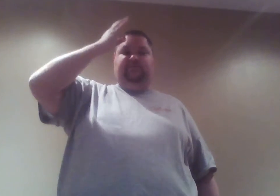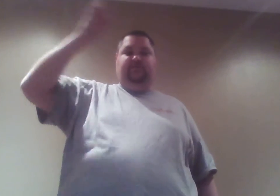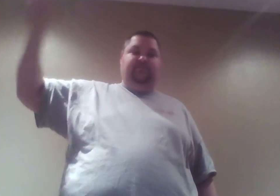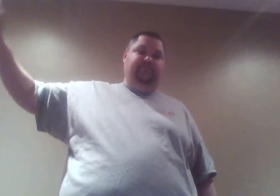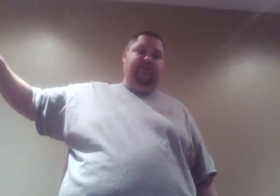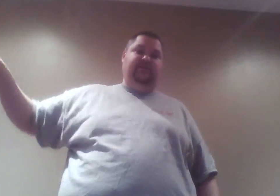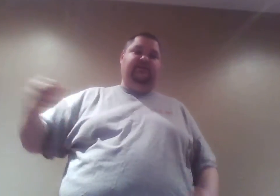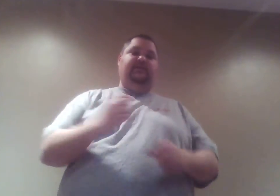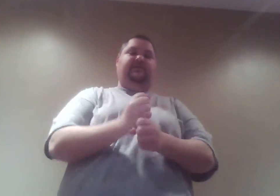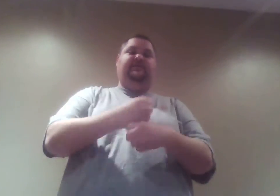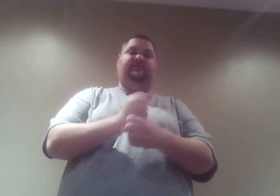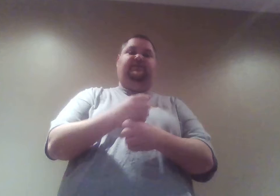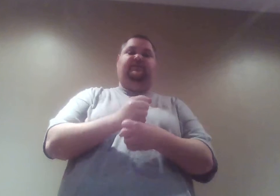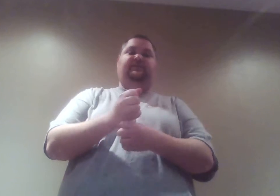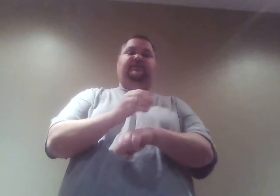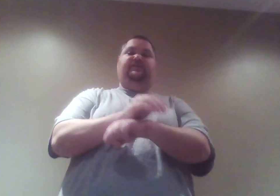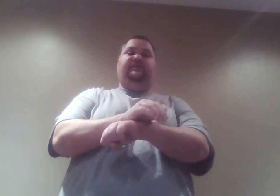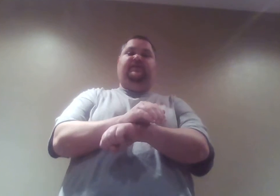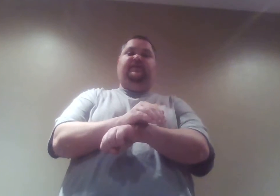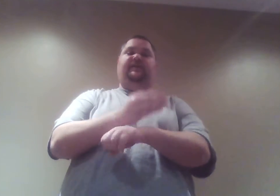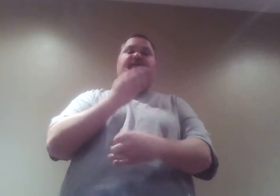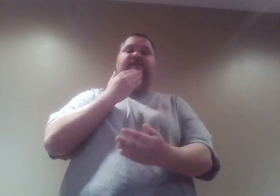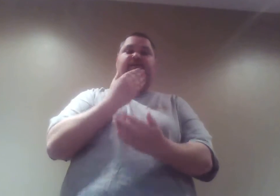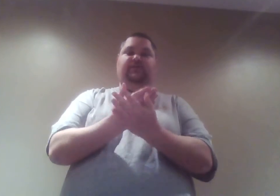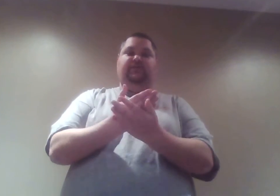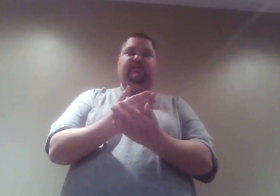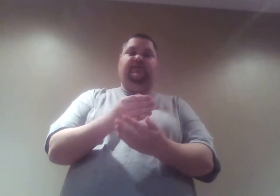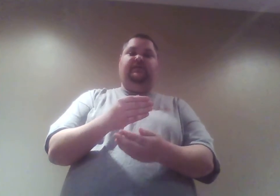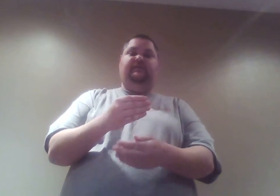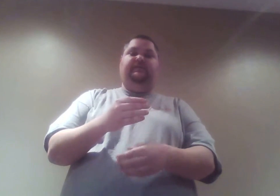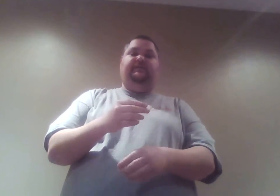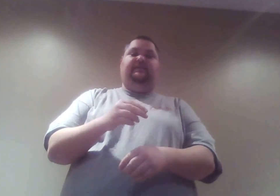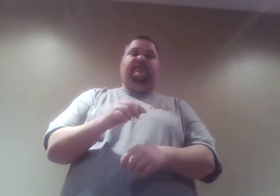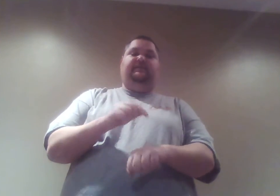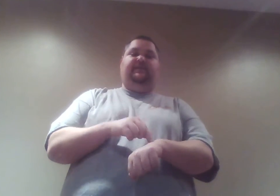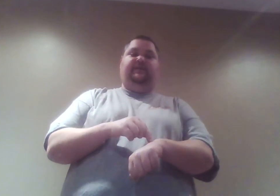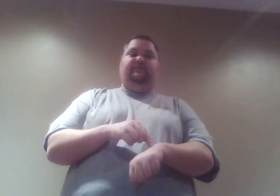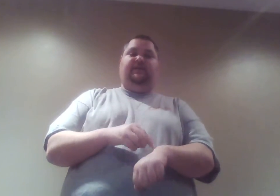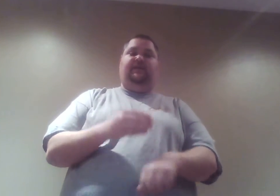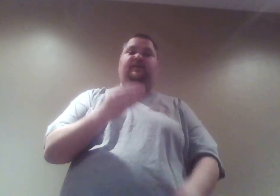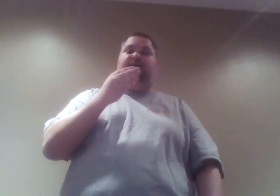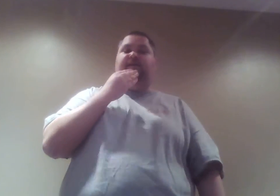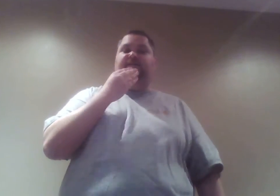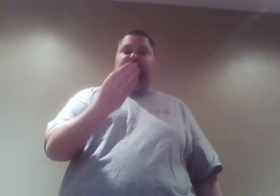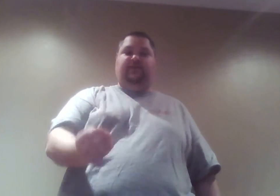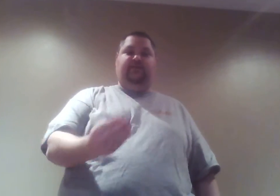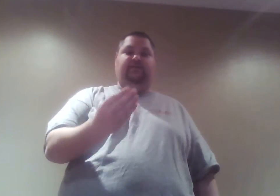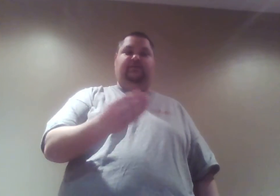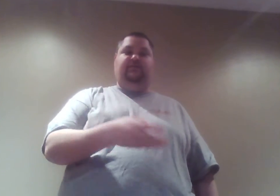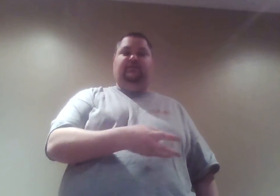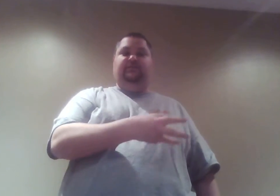for making tonight a good time. And I thank all of